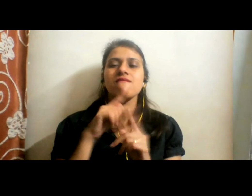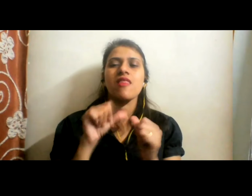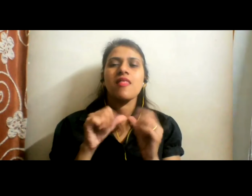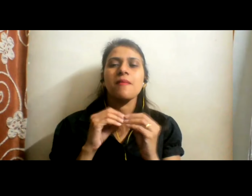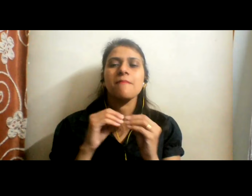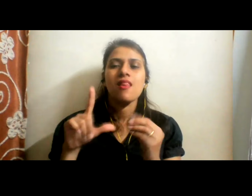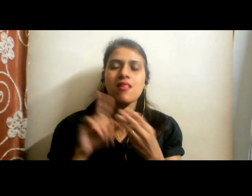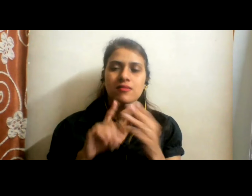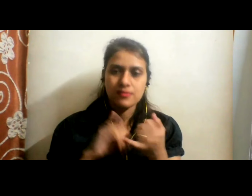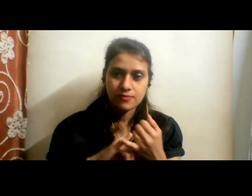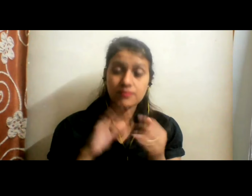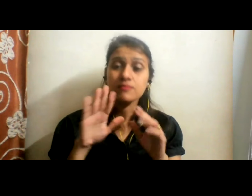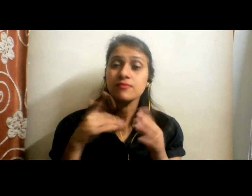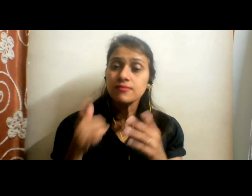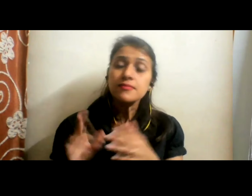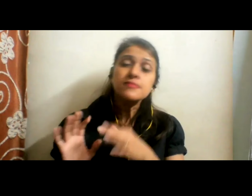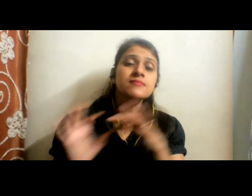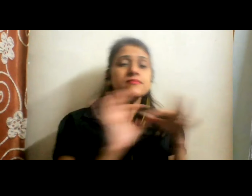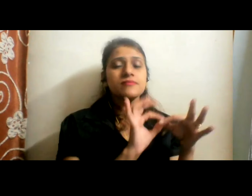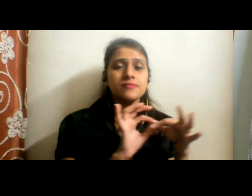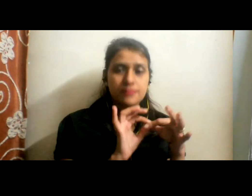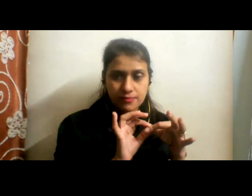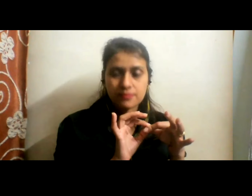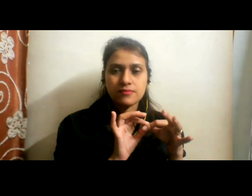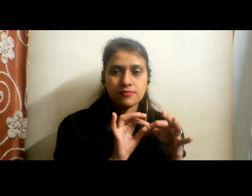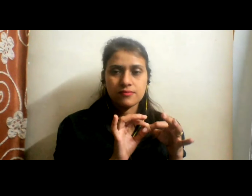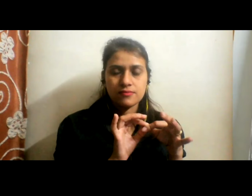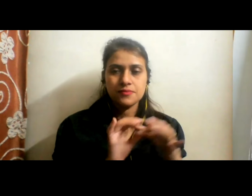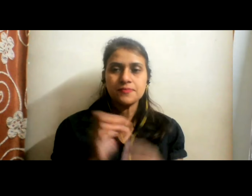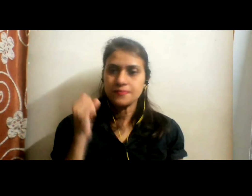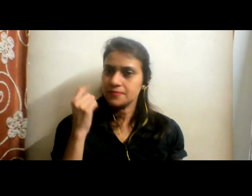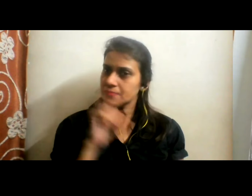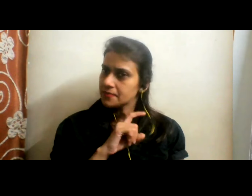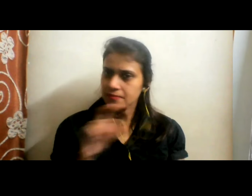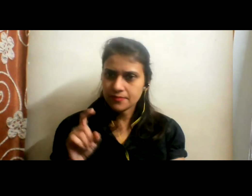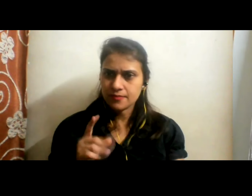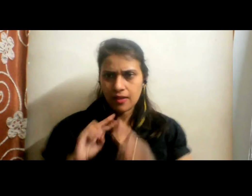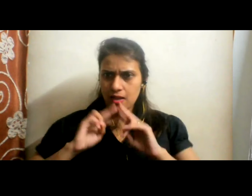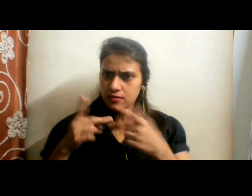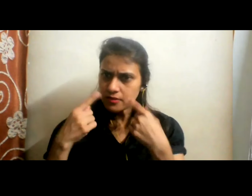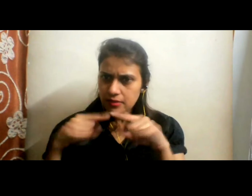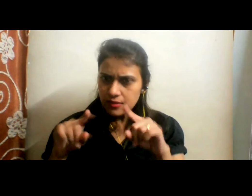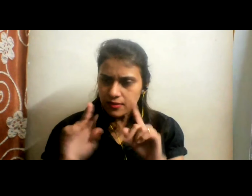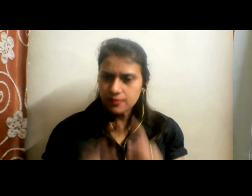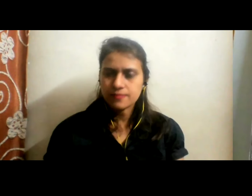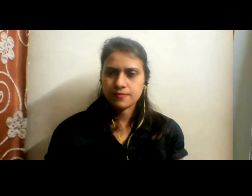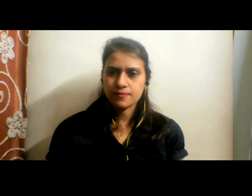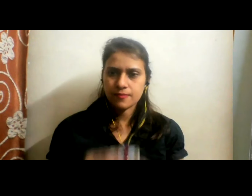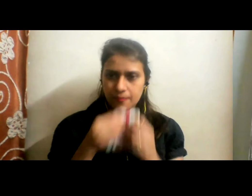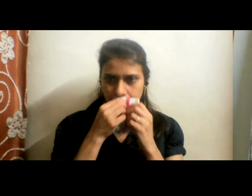and how those variables might be related to it. Okay. Okay. I hope. Okay, ma'am. And sense. if we want to